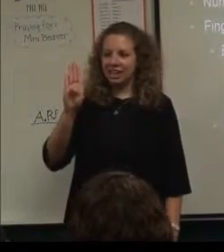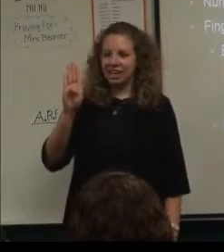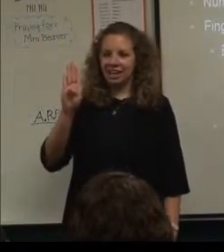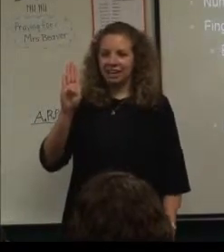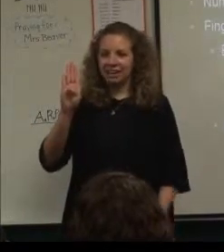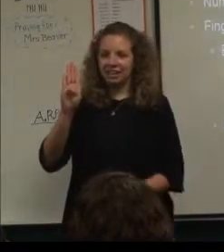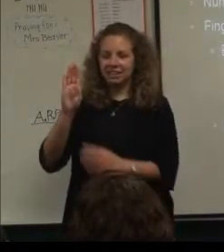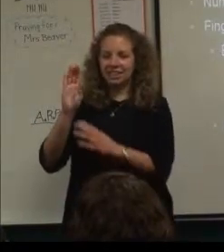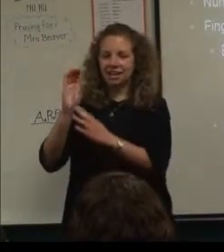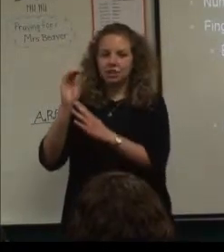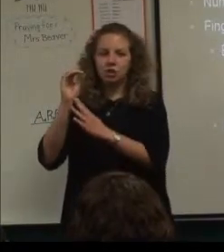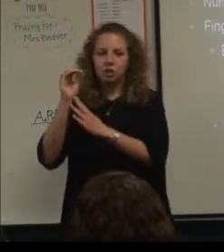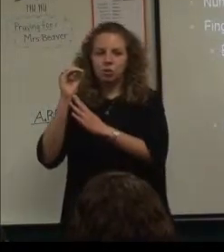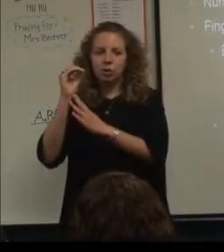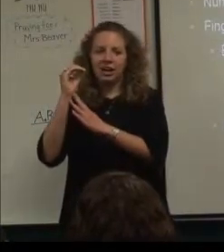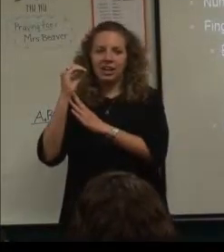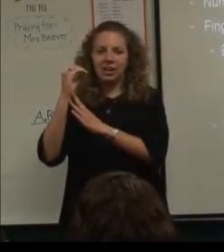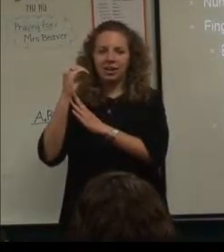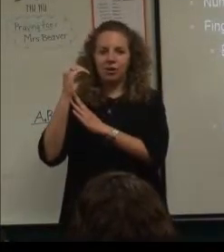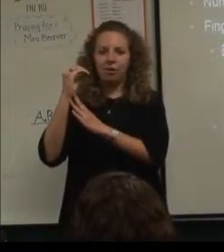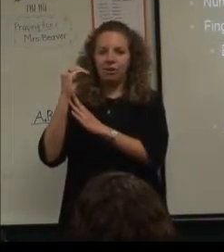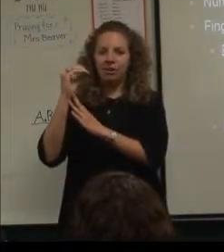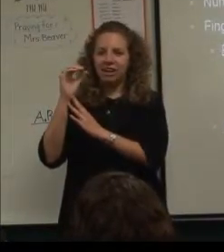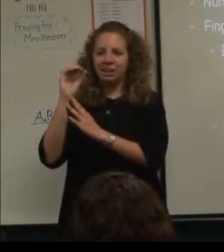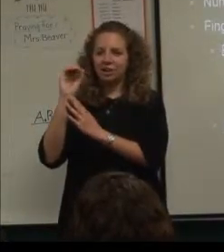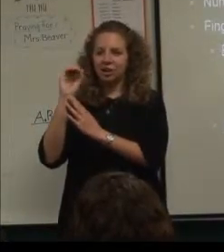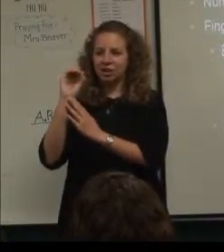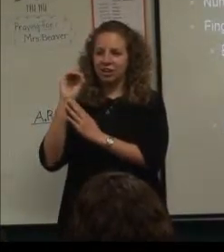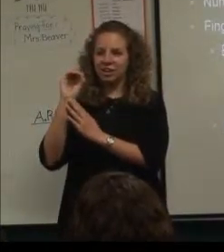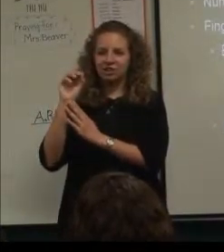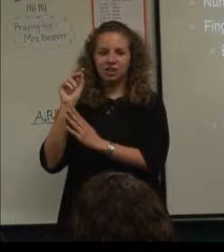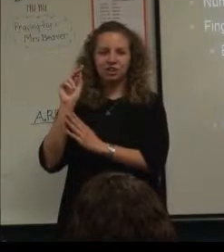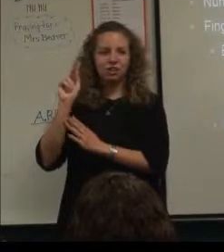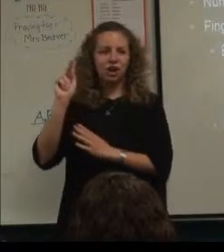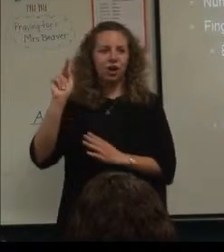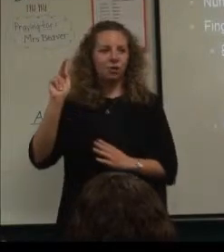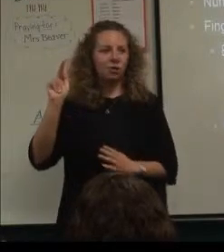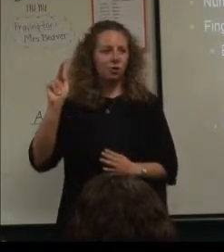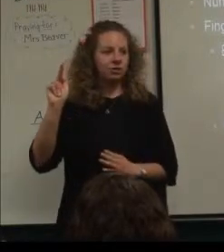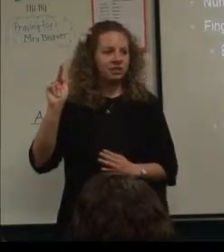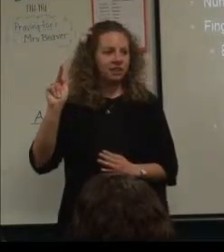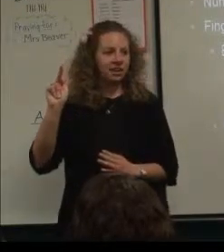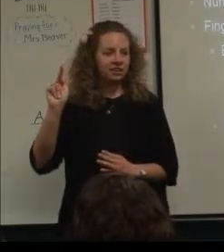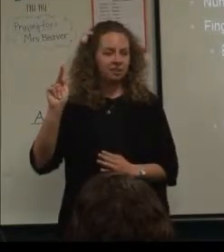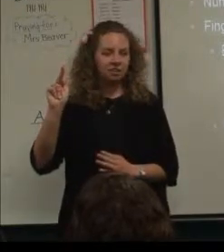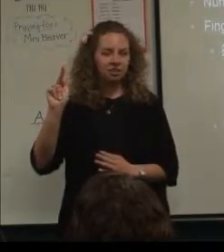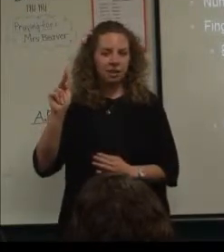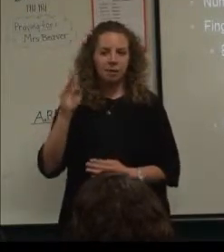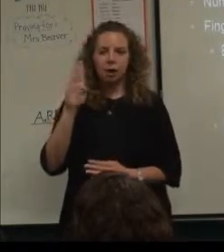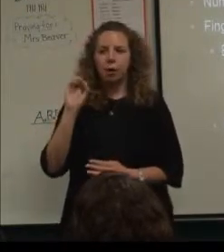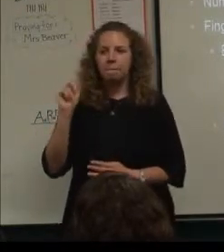I can in the exact right angle and turn it just so and hold it exactly for a long time. I go